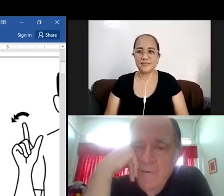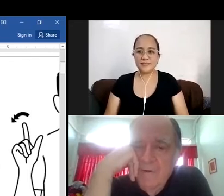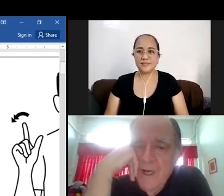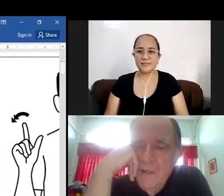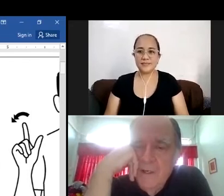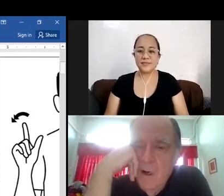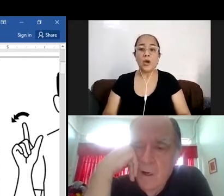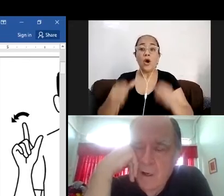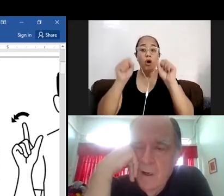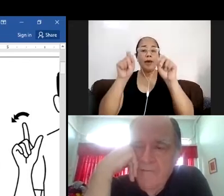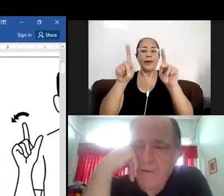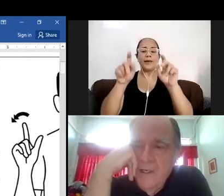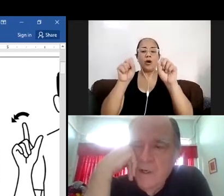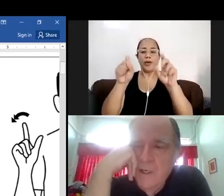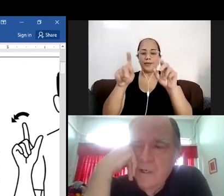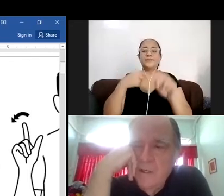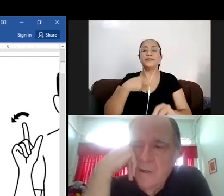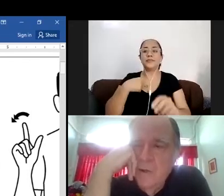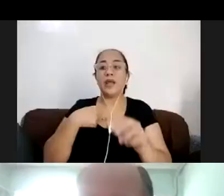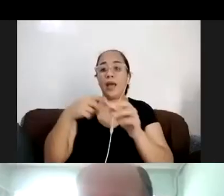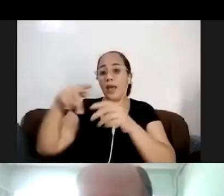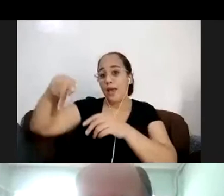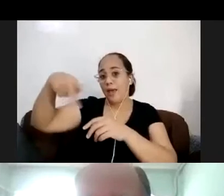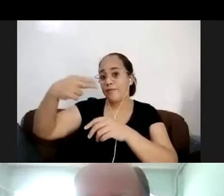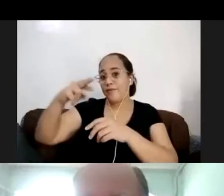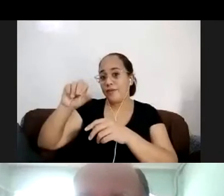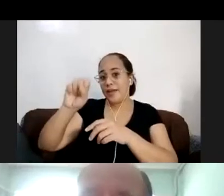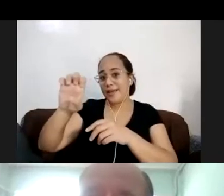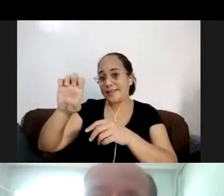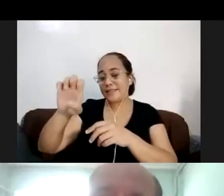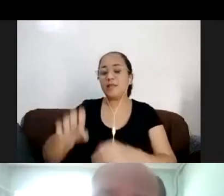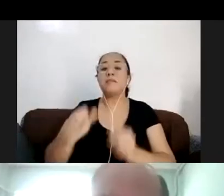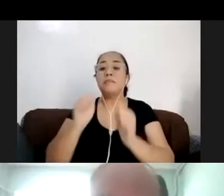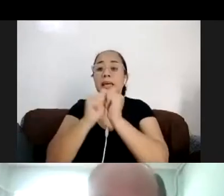Okay, can you a go back to phrase, number 3? a phrase is 2 or more